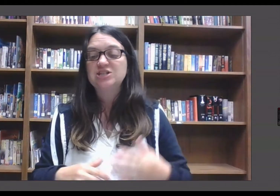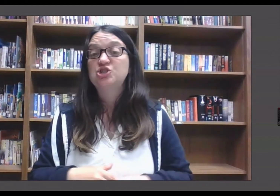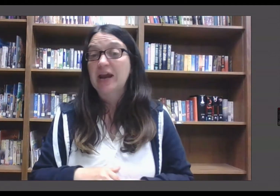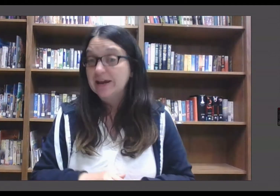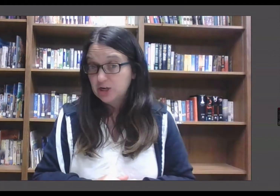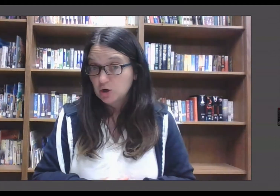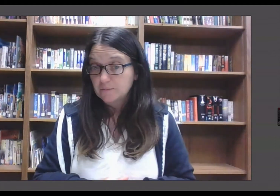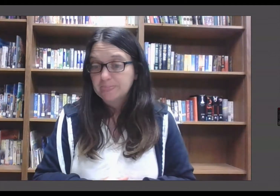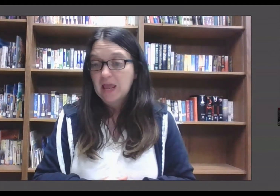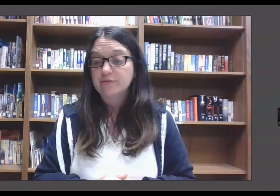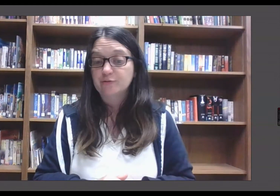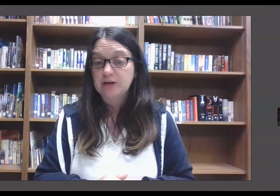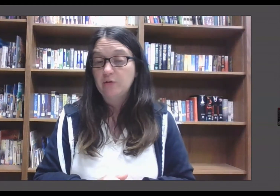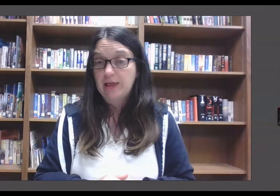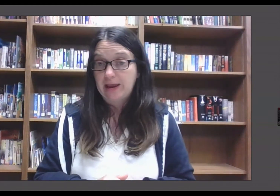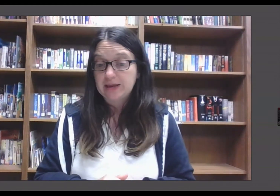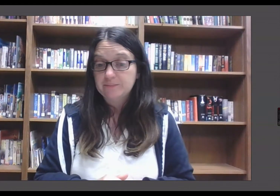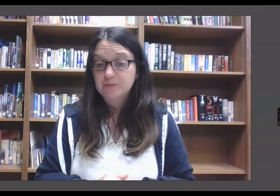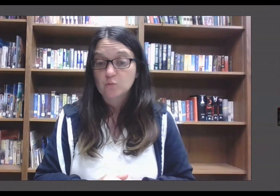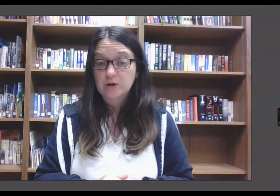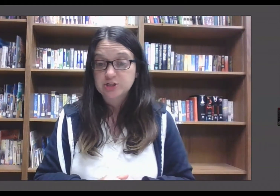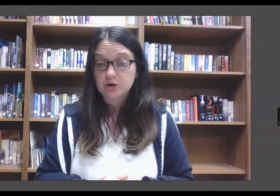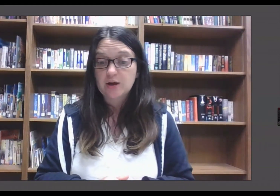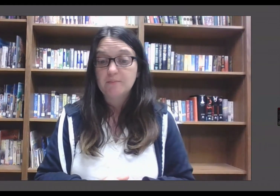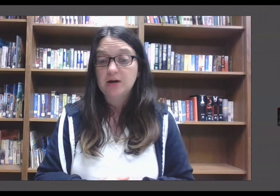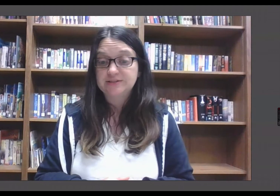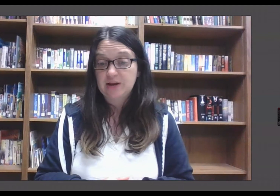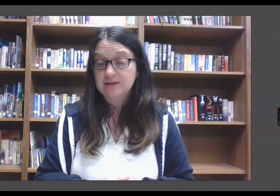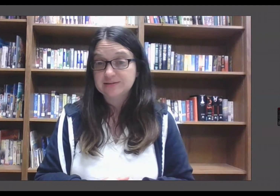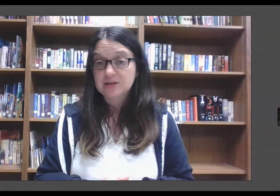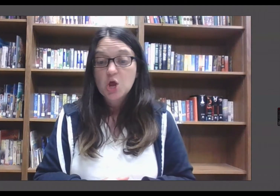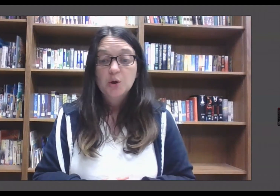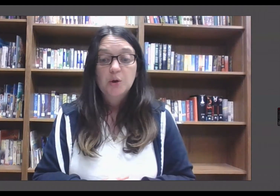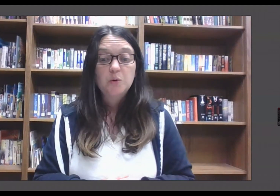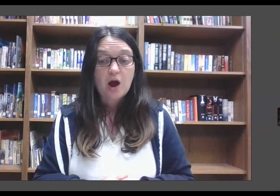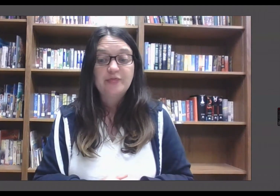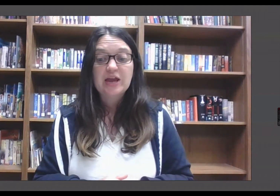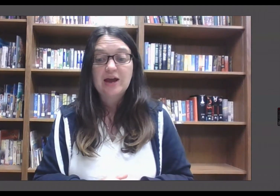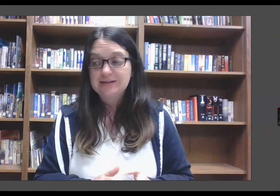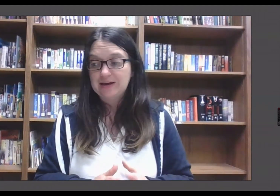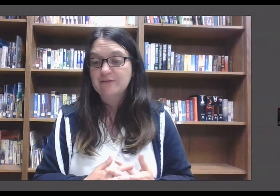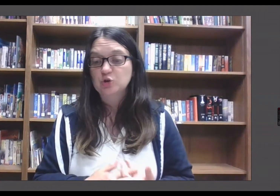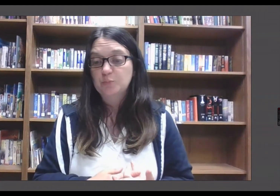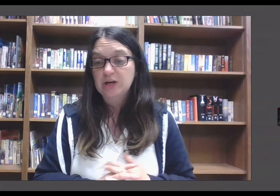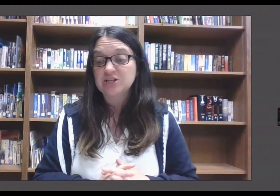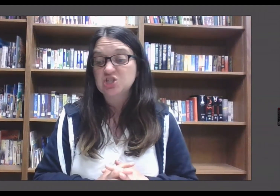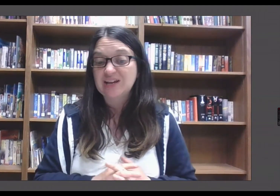a janitor at Frito-Lay, Richard Montanez, who got the idea after putting